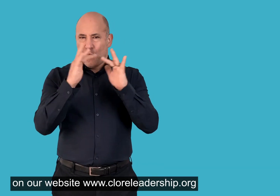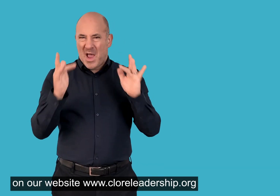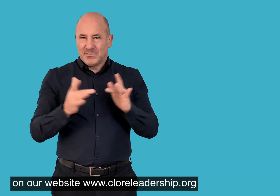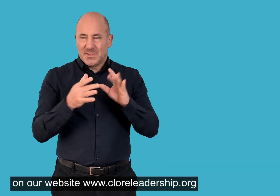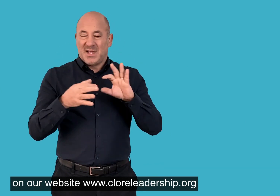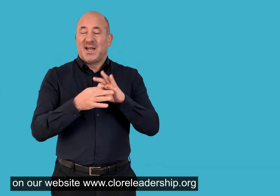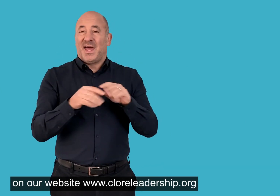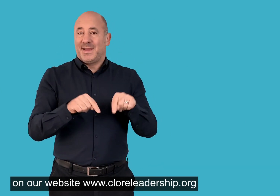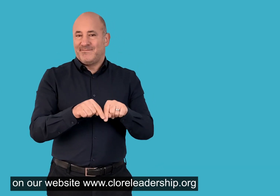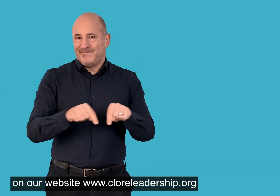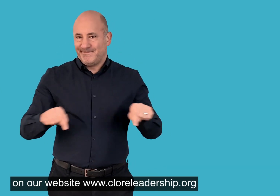On our website